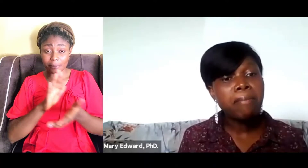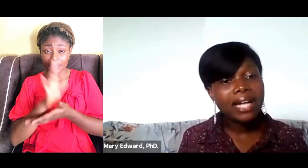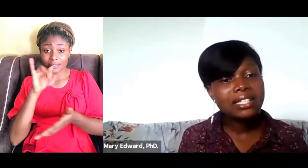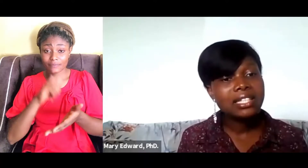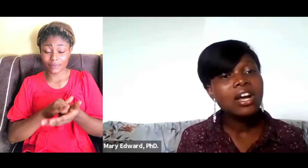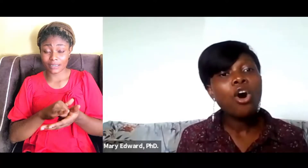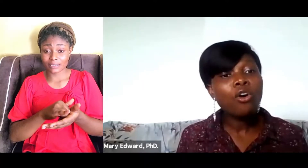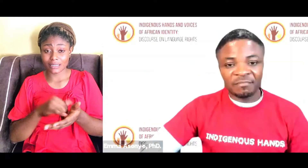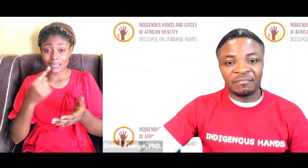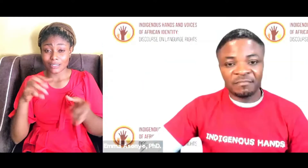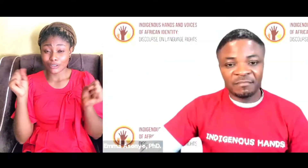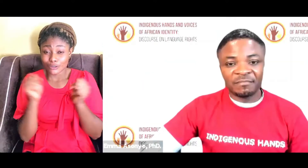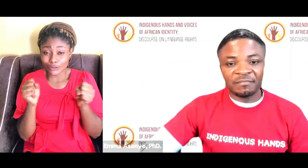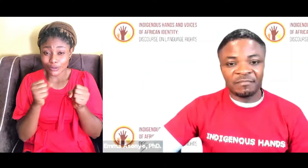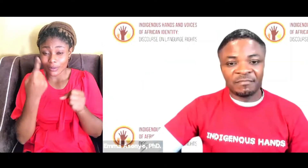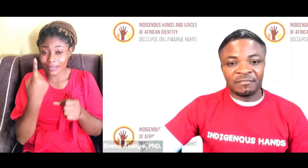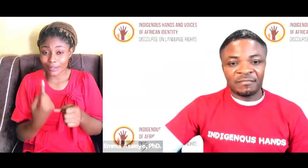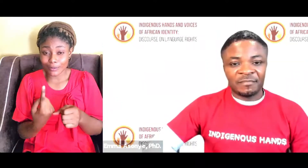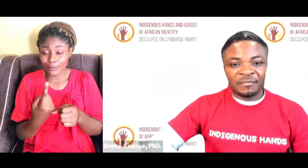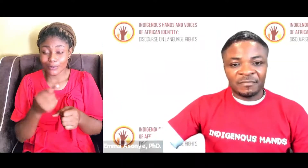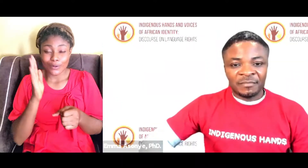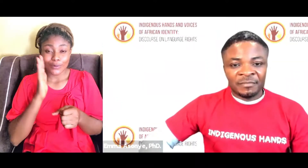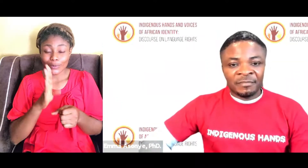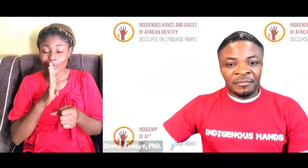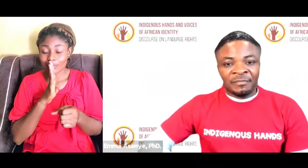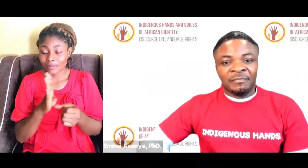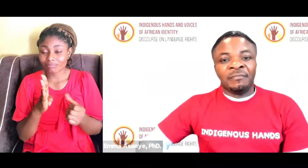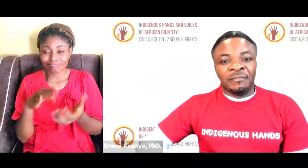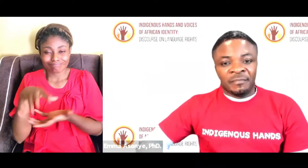them. But obviously they will end up